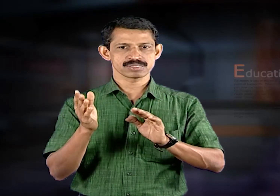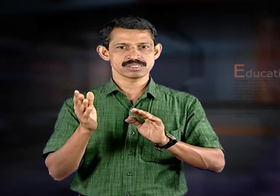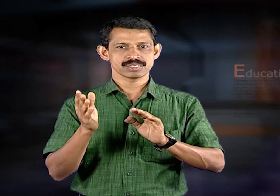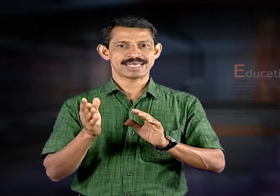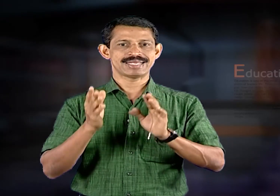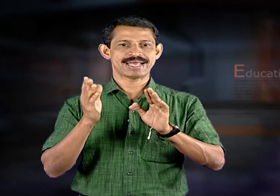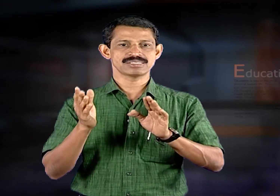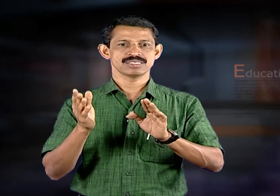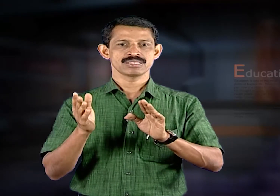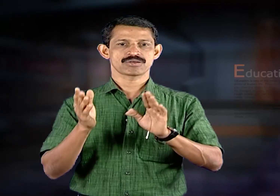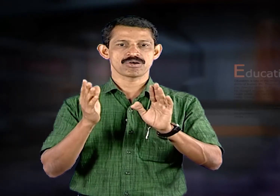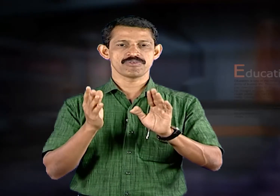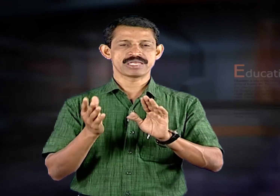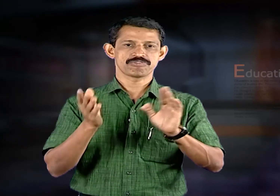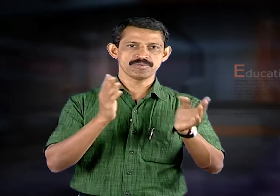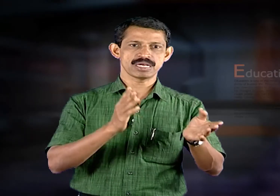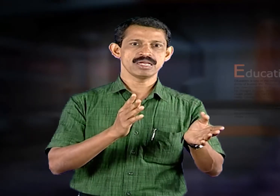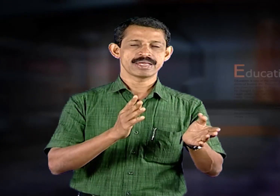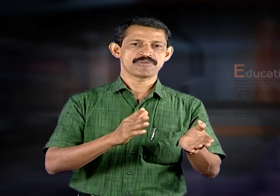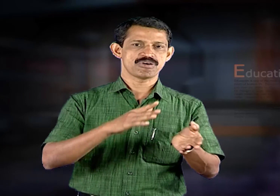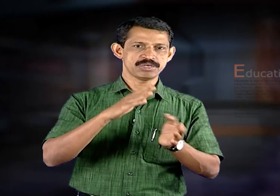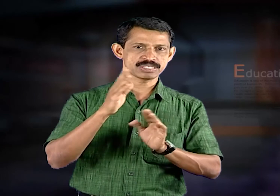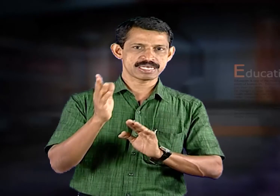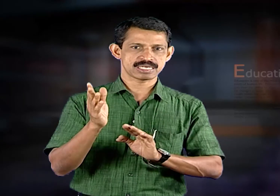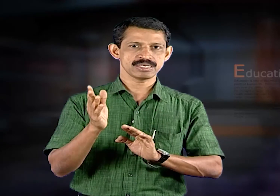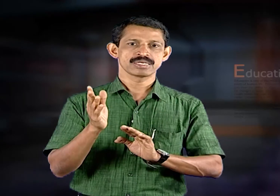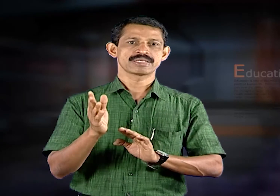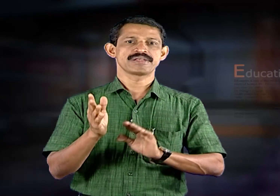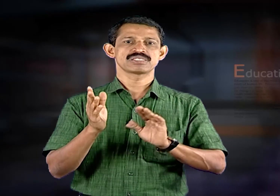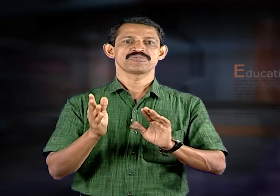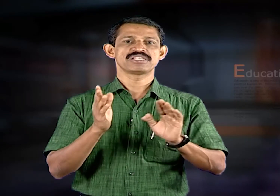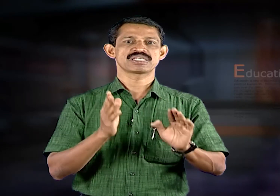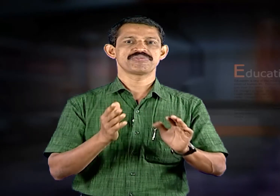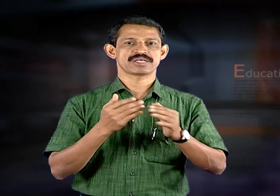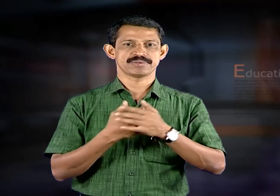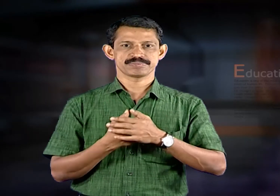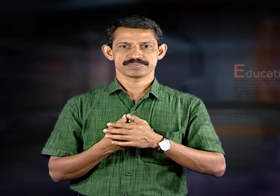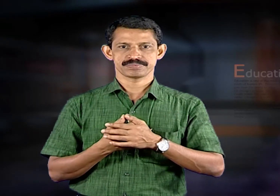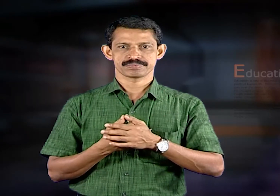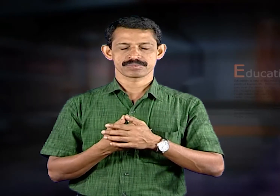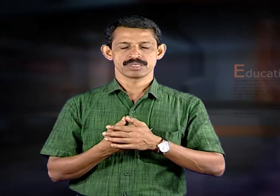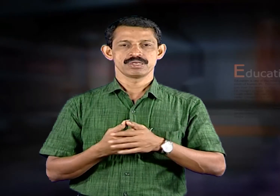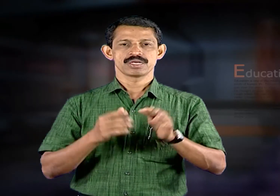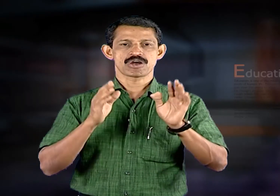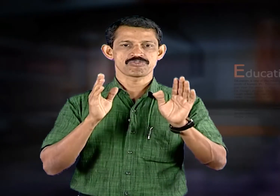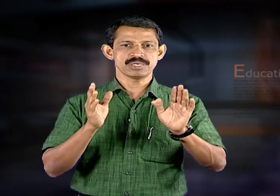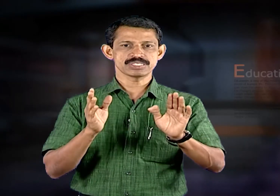masses and hence the role of informal and formal education is very significant. Non-formal education